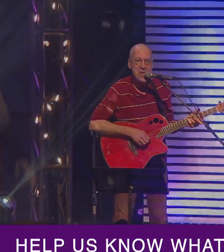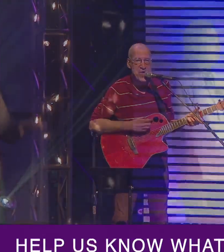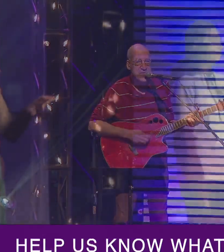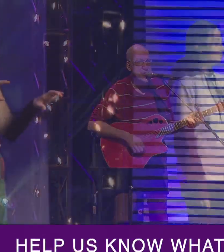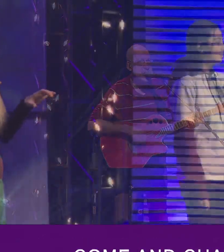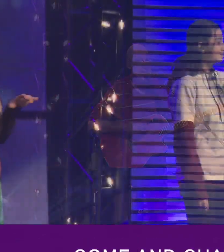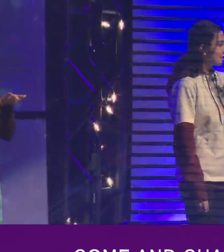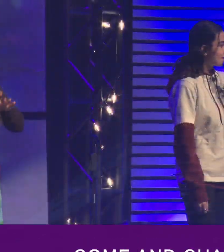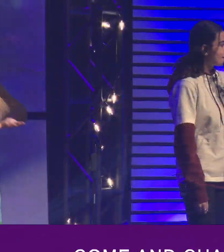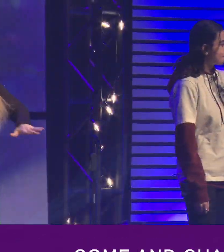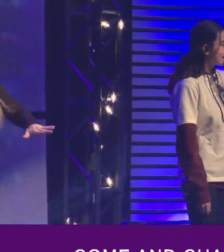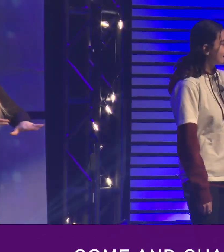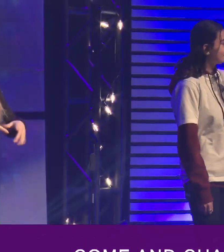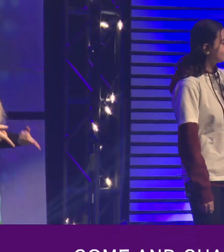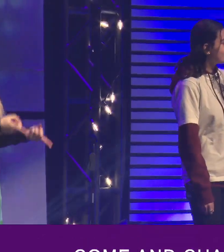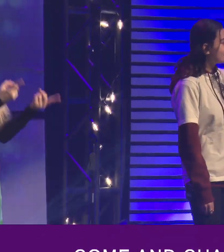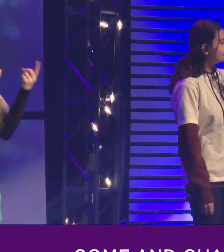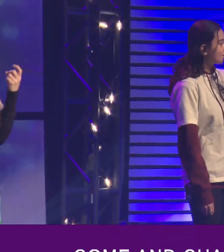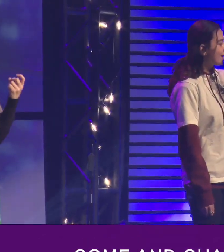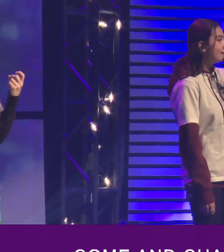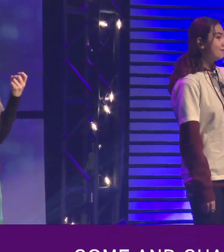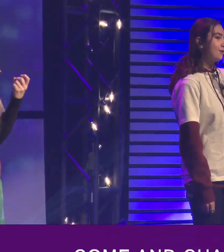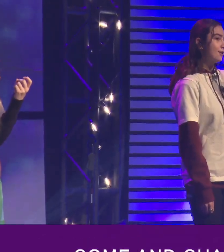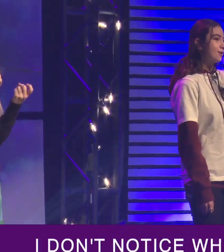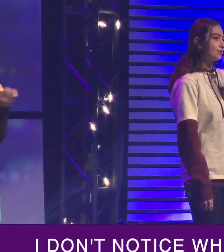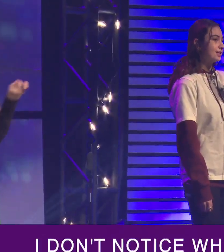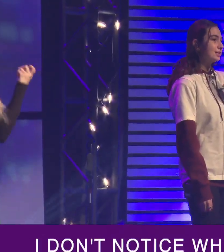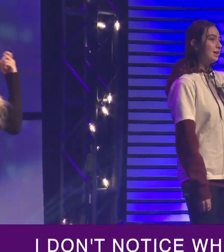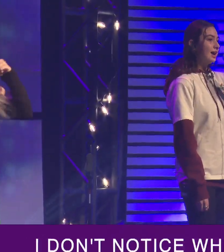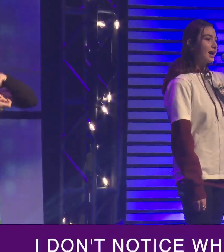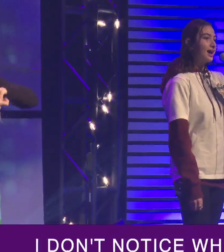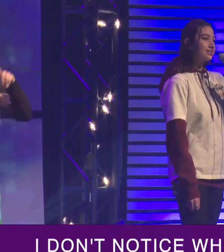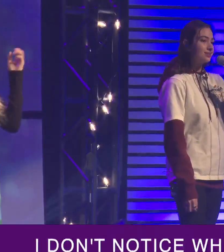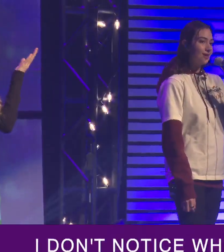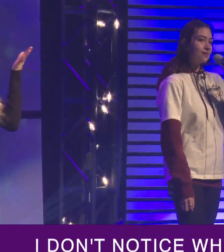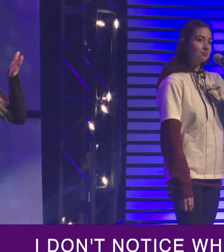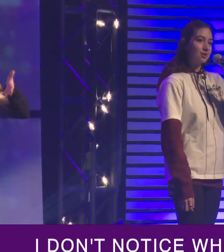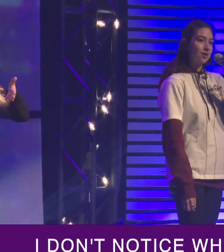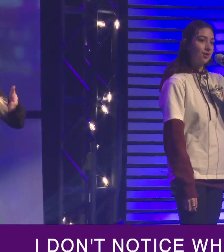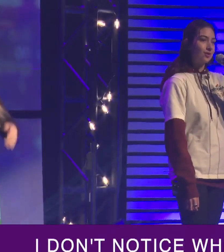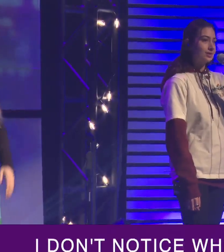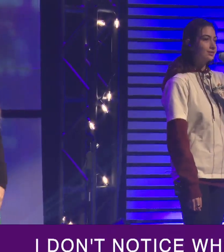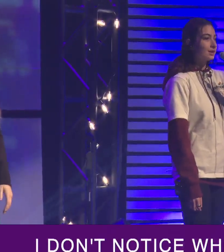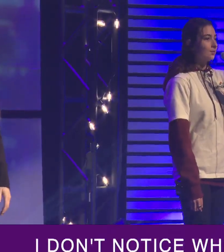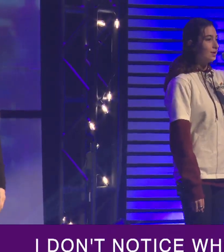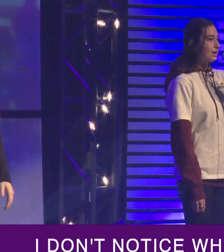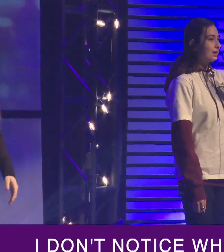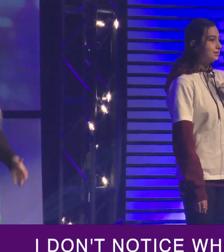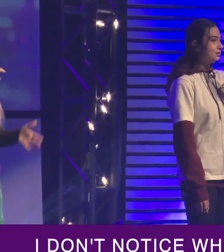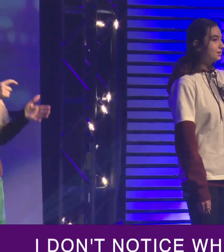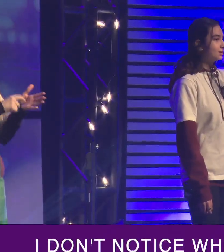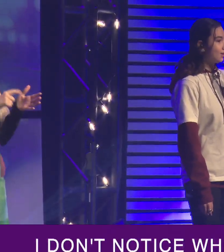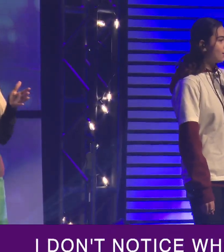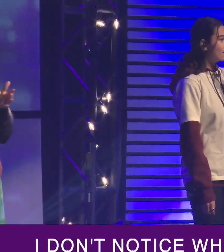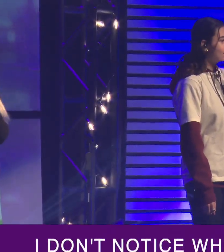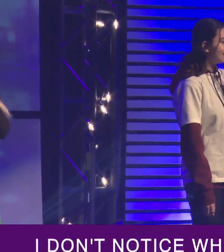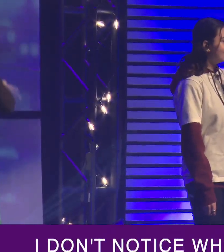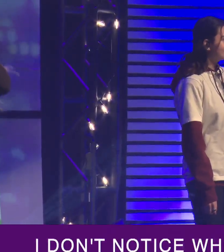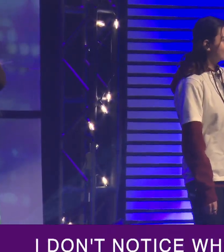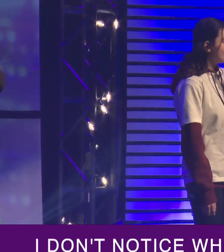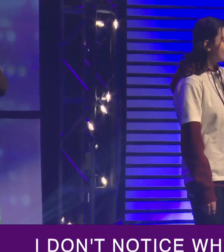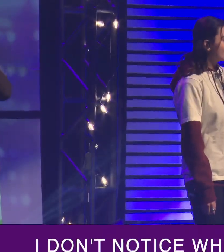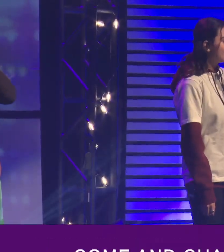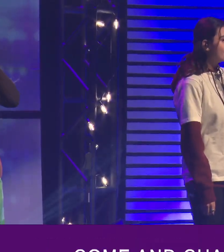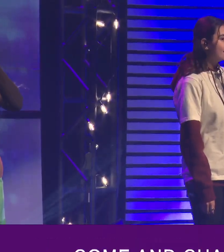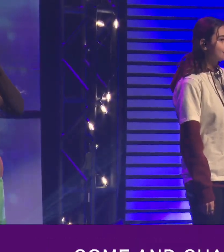doing over us. Come and change my focus. I don't know if where you're